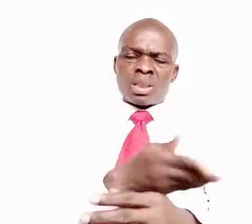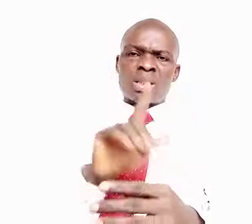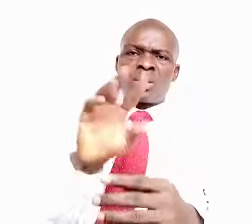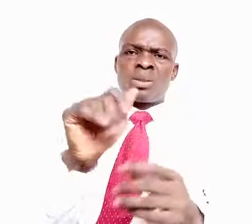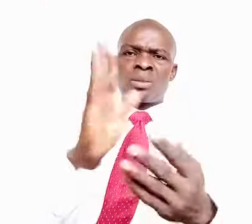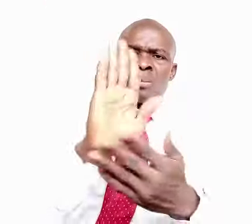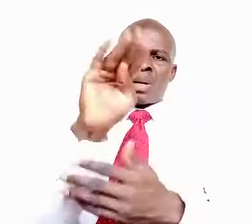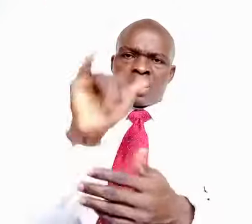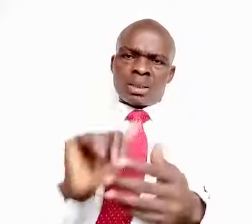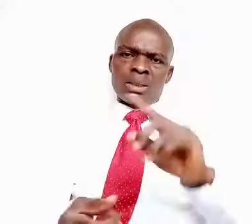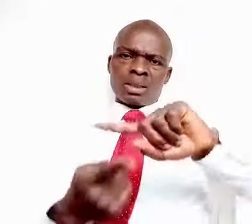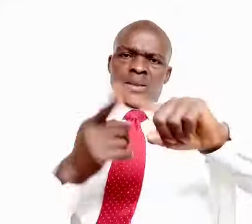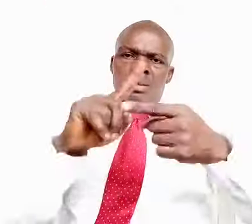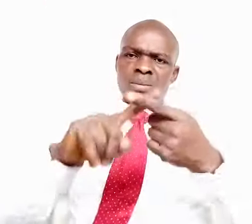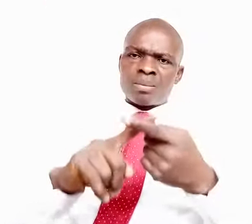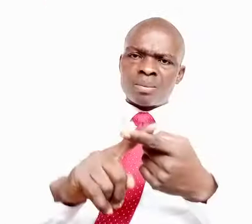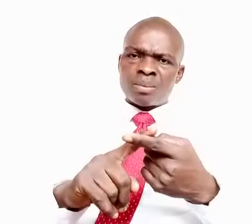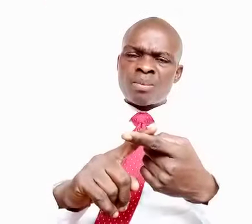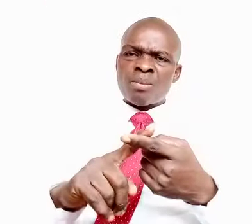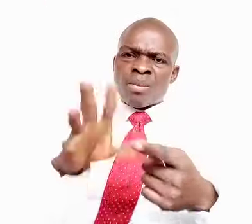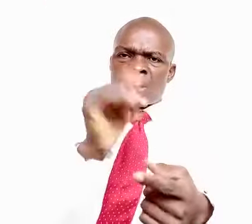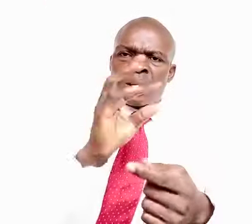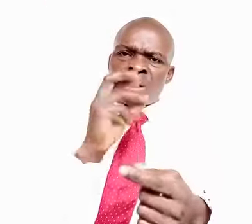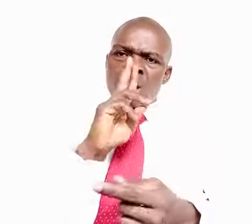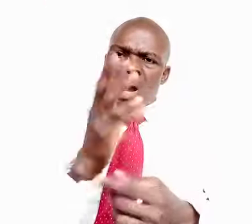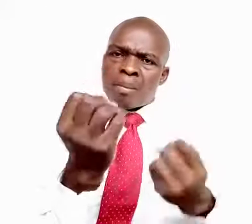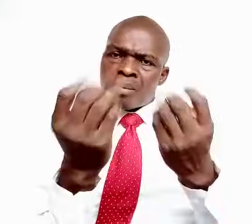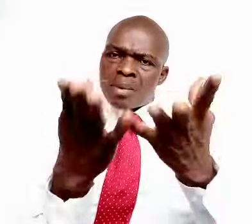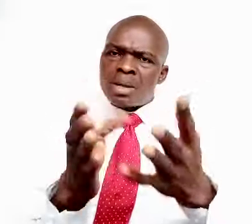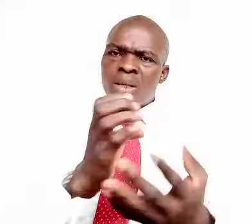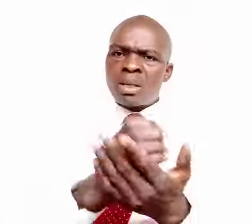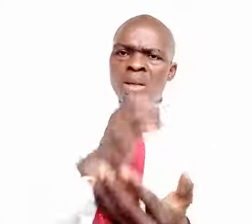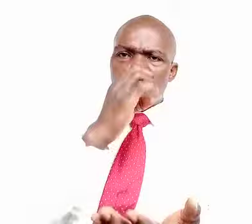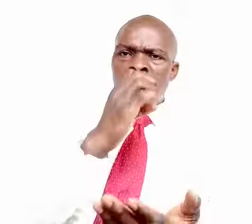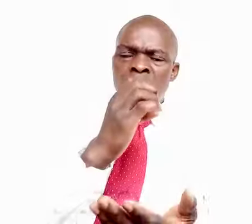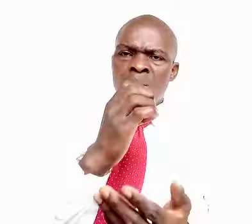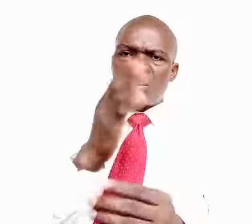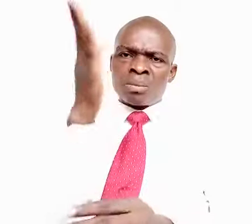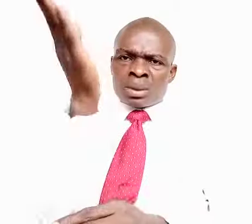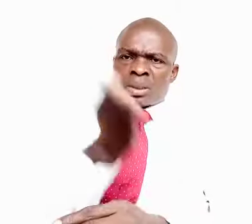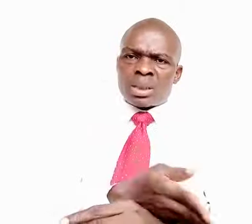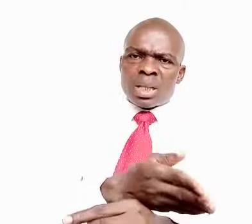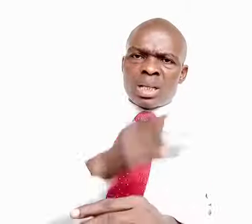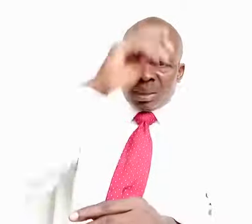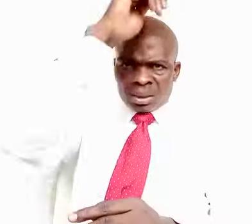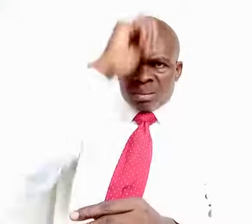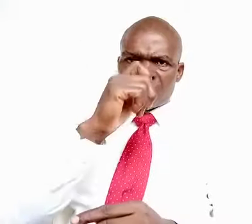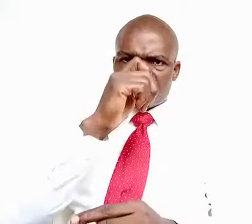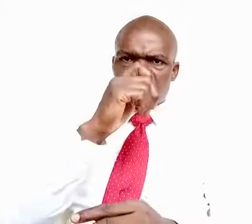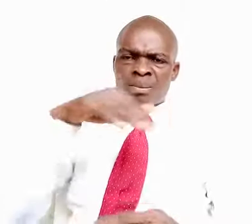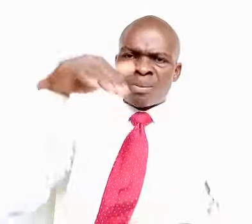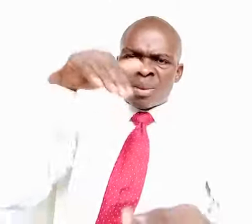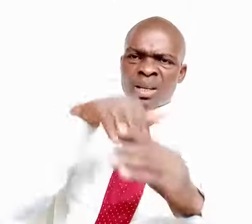friends. There are many cups / cups in the